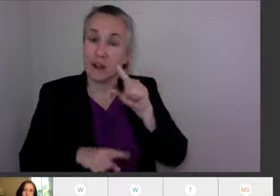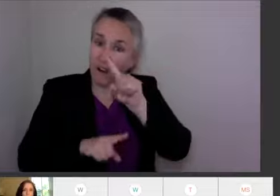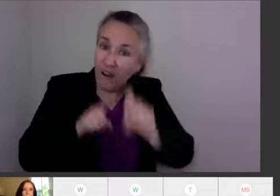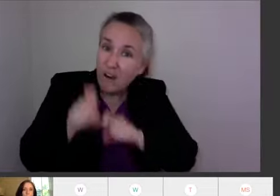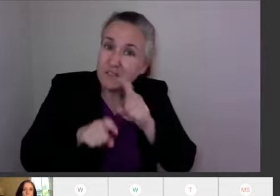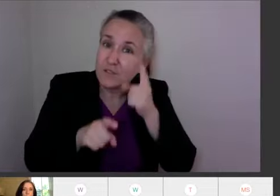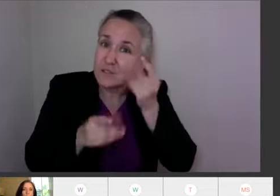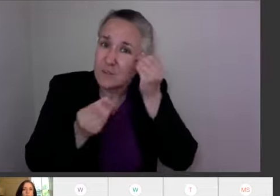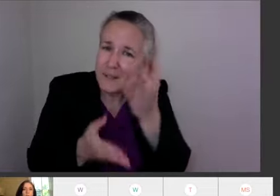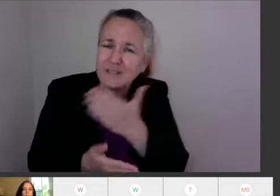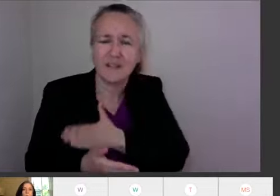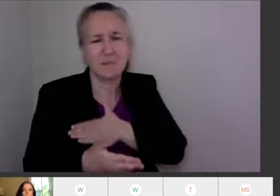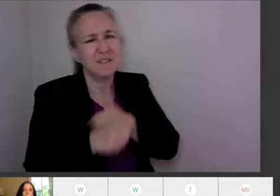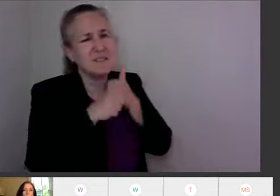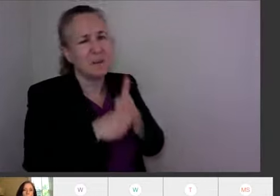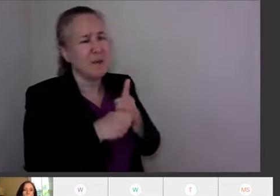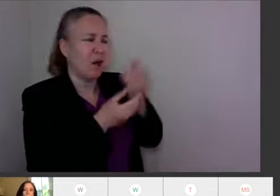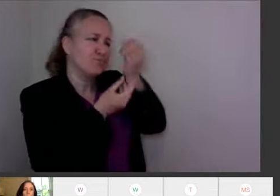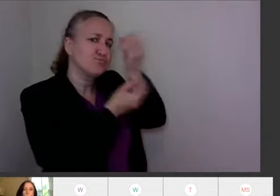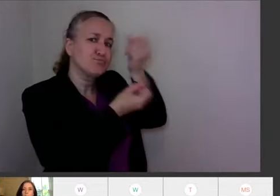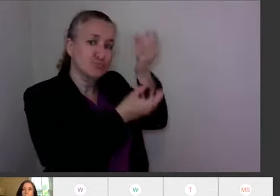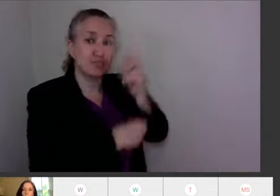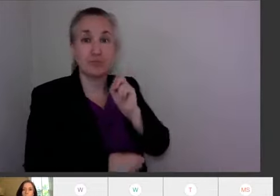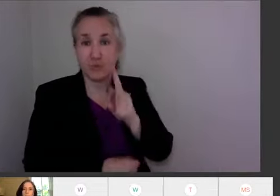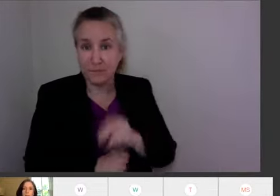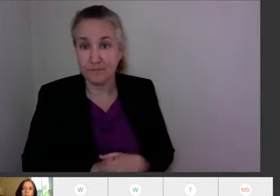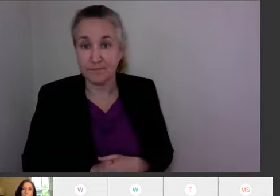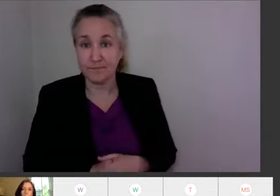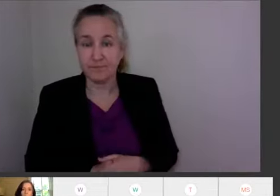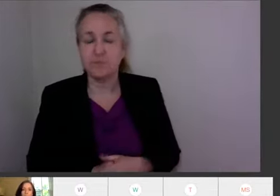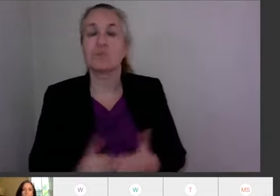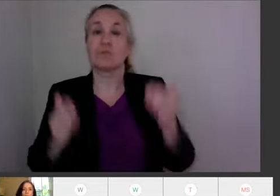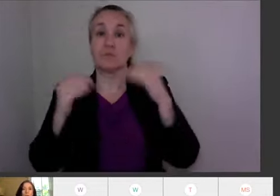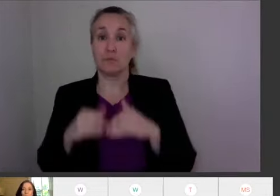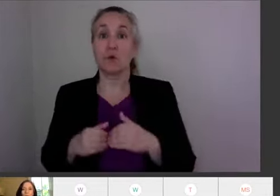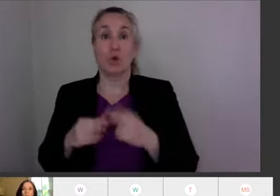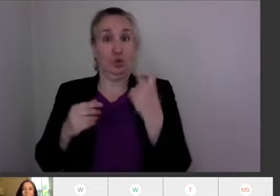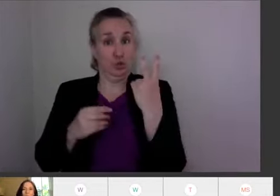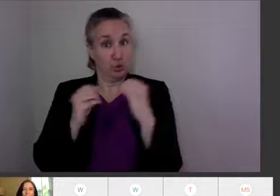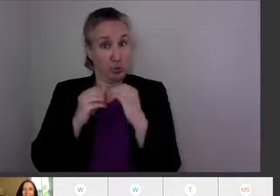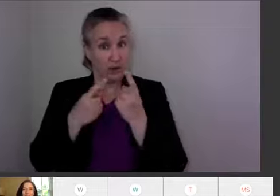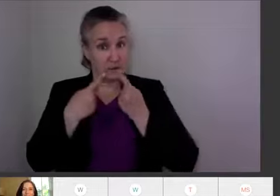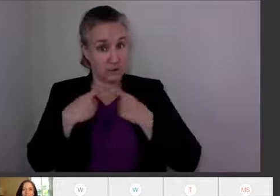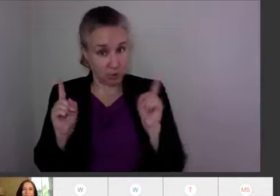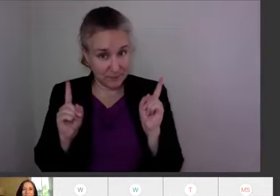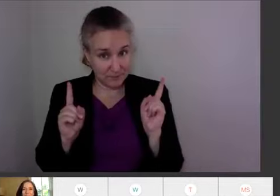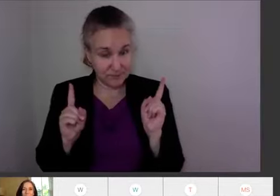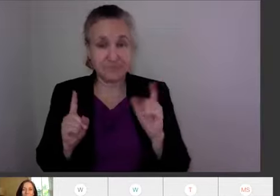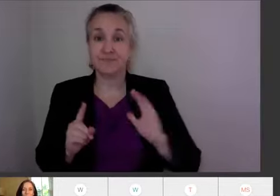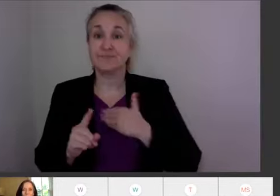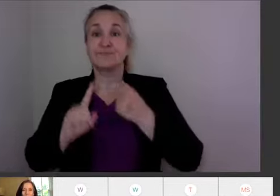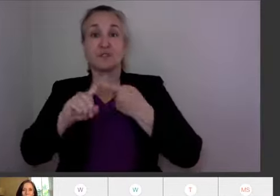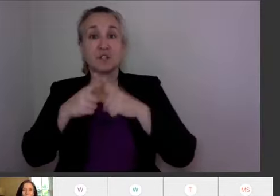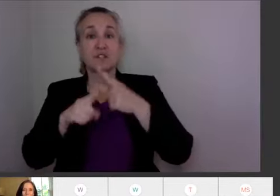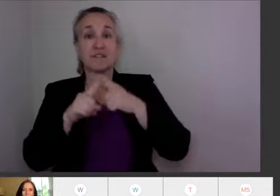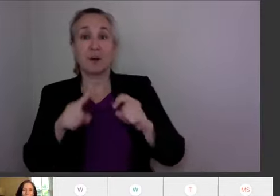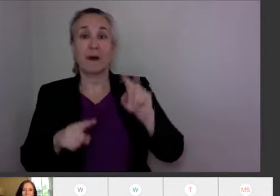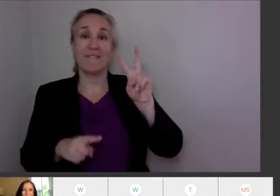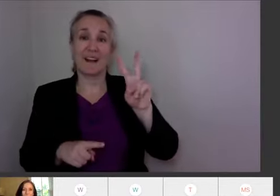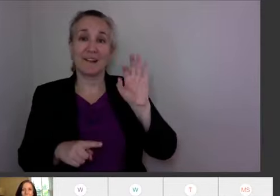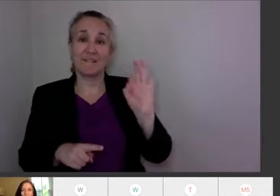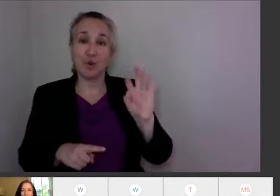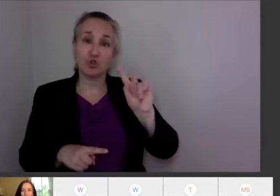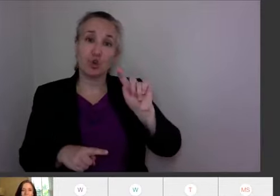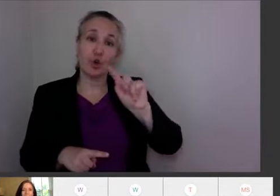you. Okay, a couple more announcements. We have two from our friends at the Valley Forge Tourism